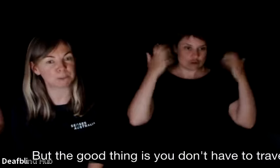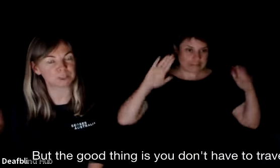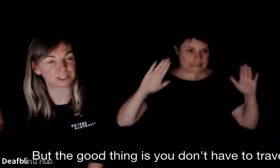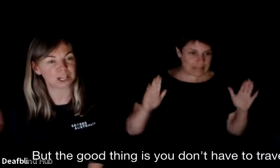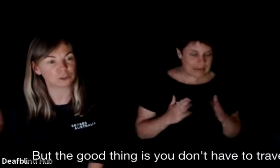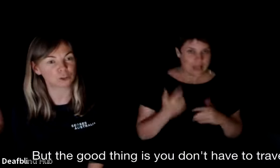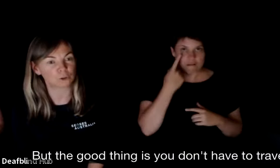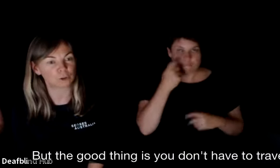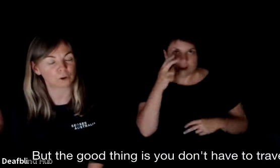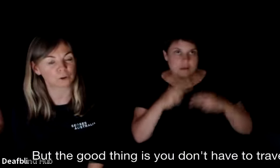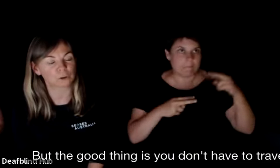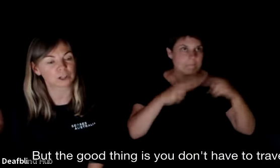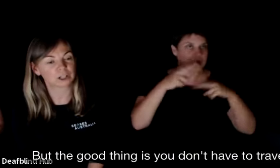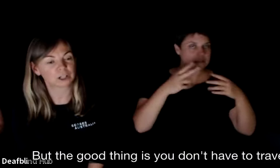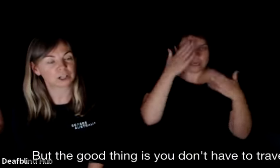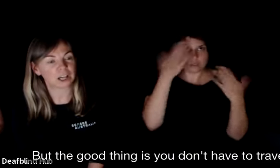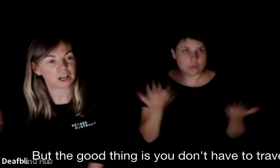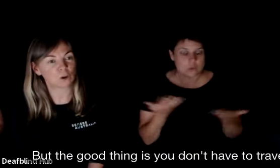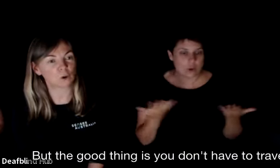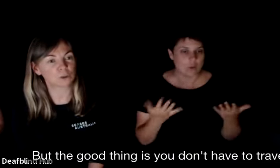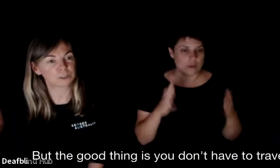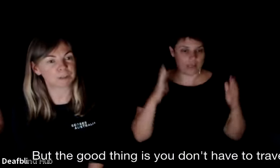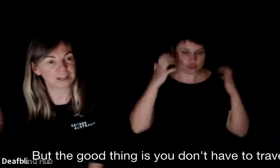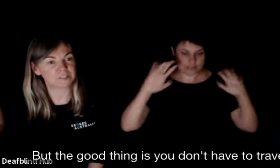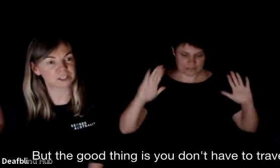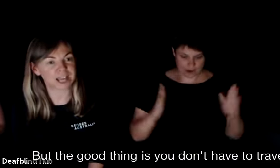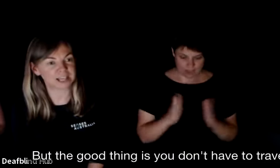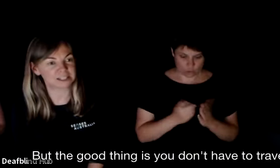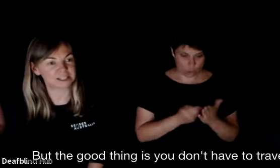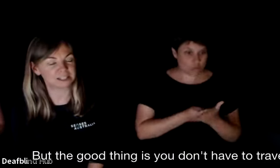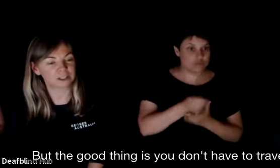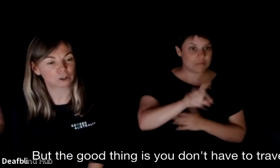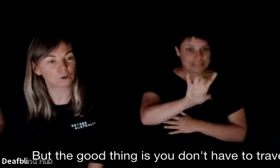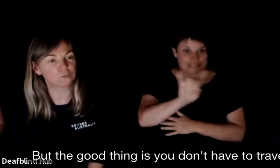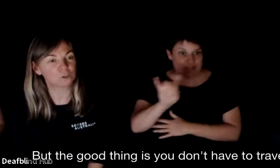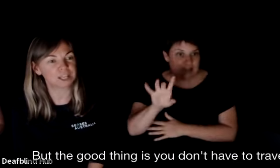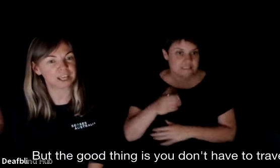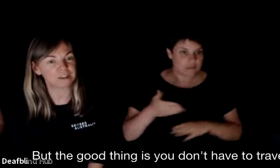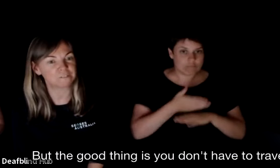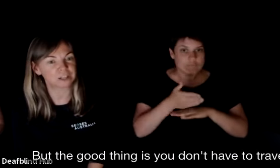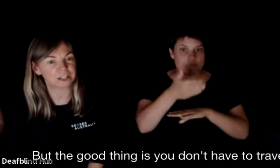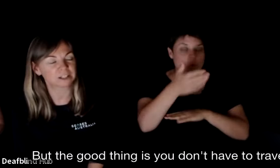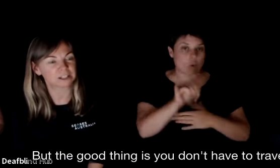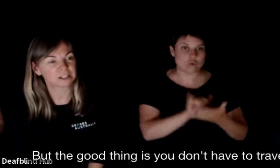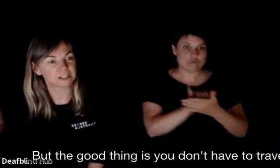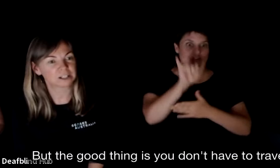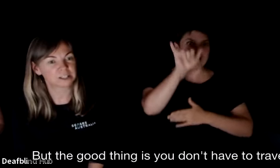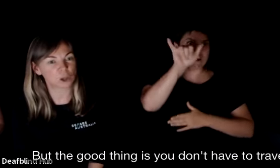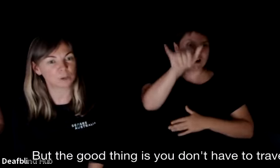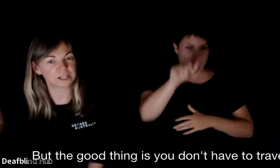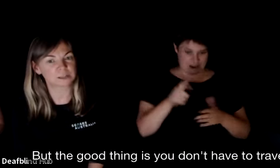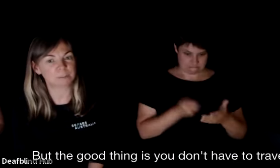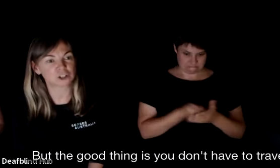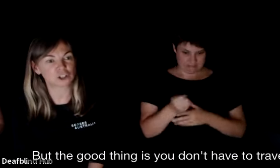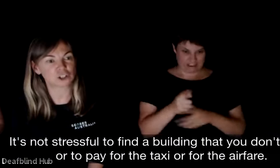find a building that you don't know, or to pay for the taxi, or for the airfare.